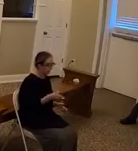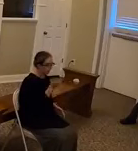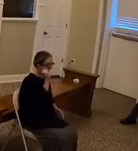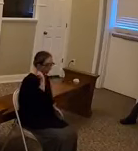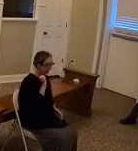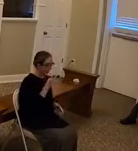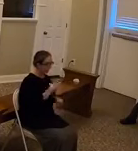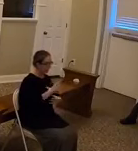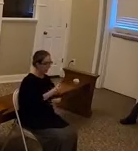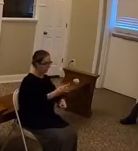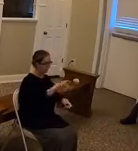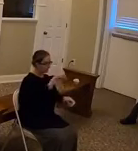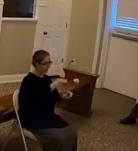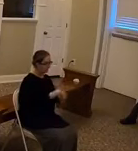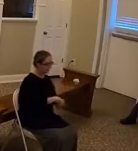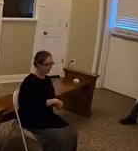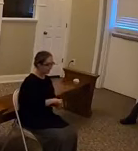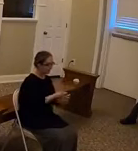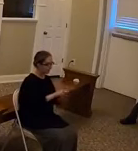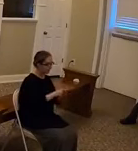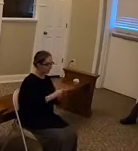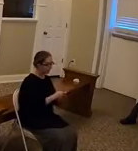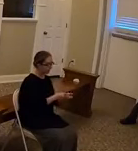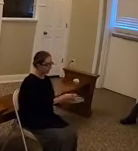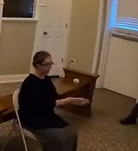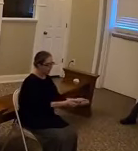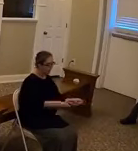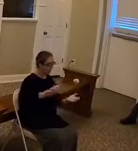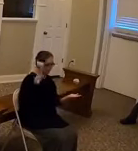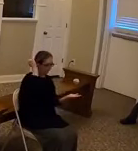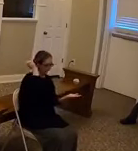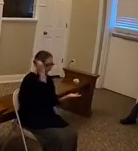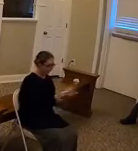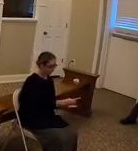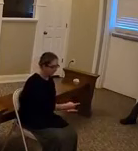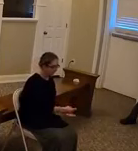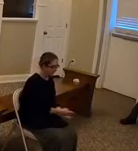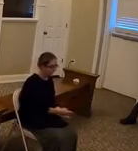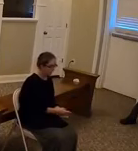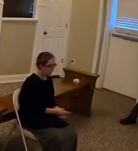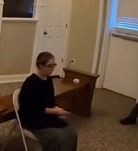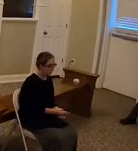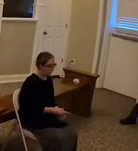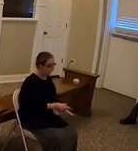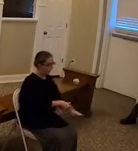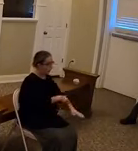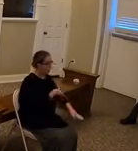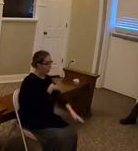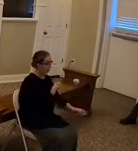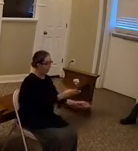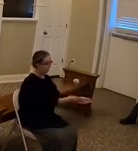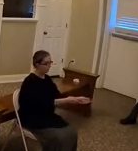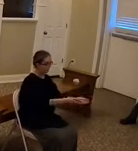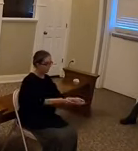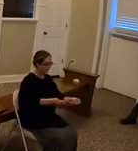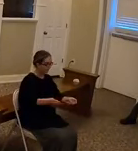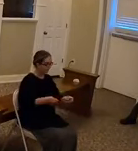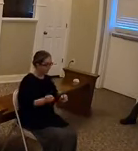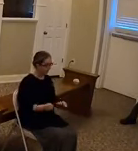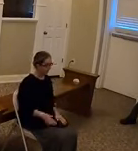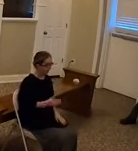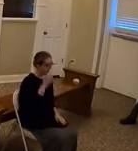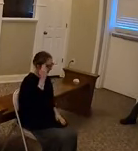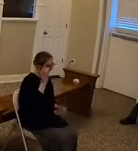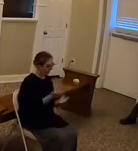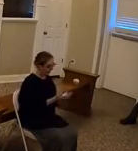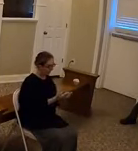was interested in, then he would begin that process of adoption. And it was quite a lengthy process. I